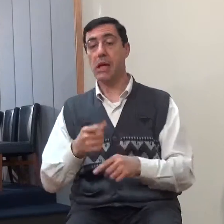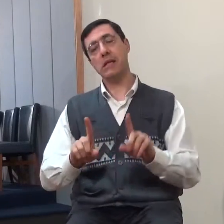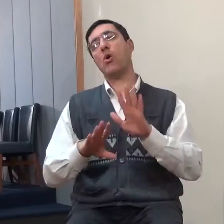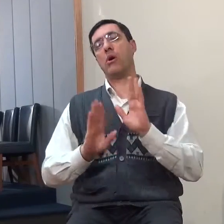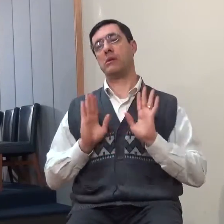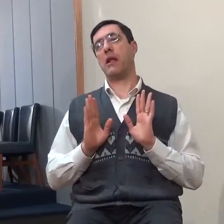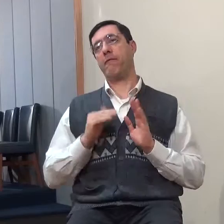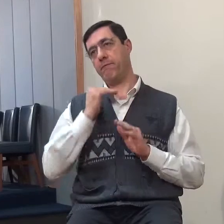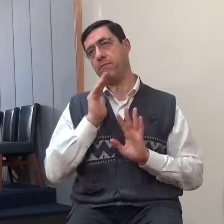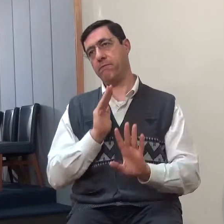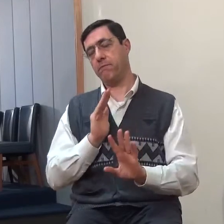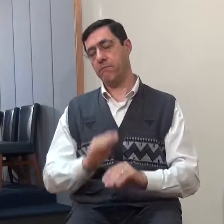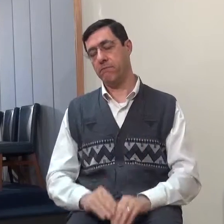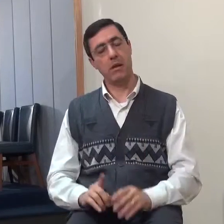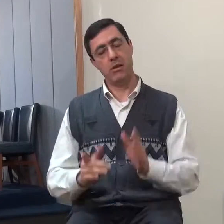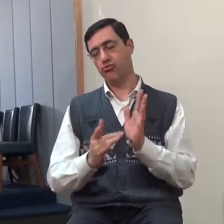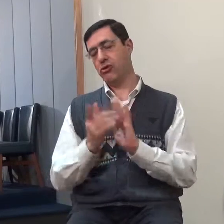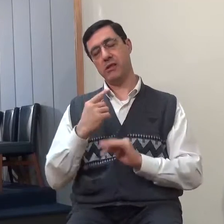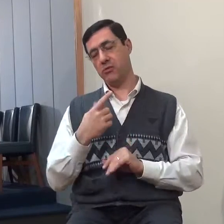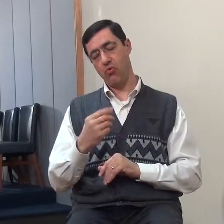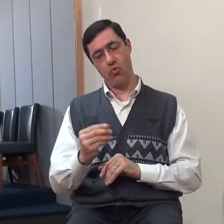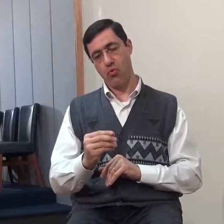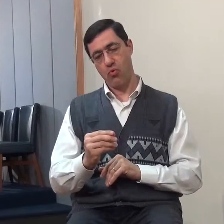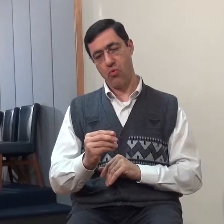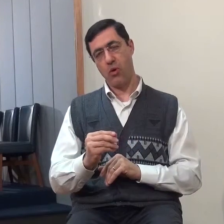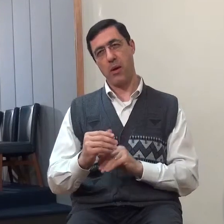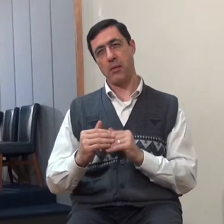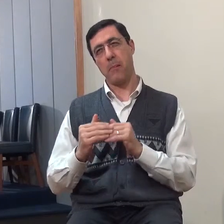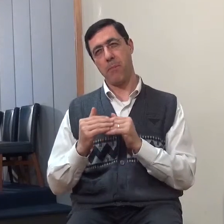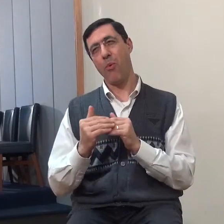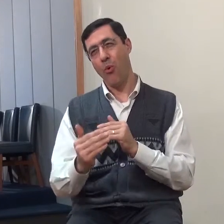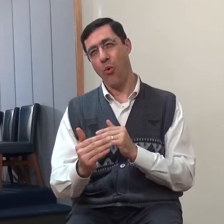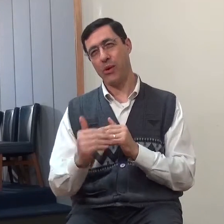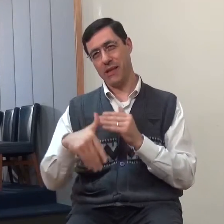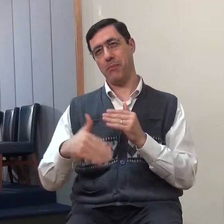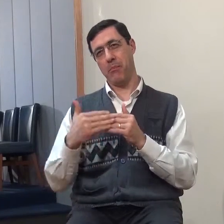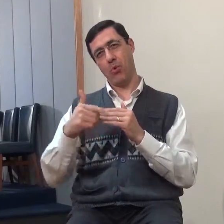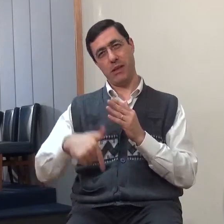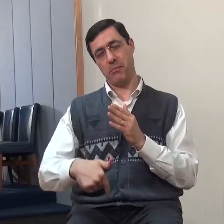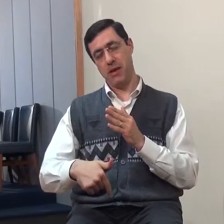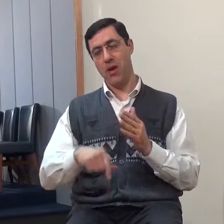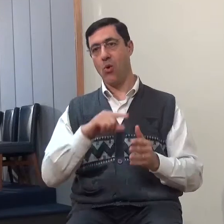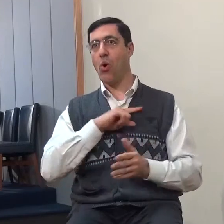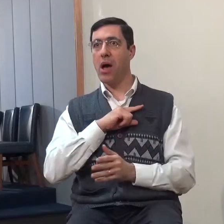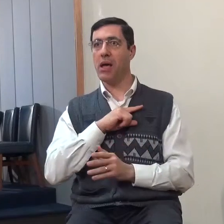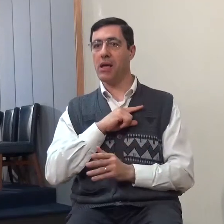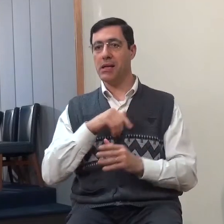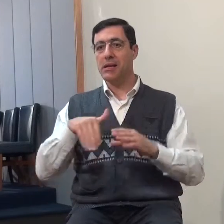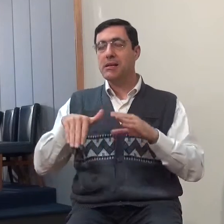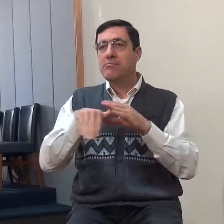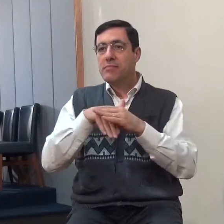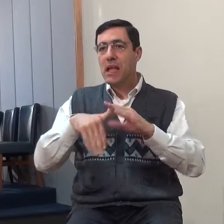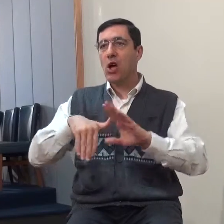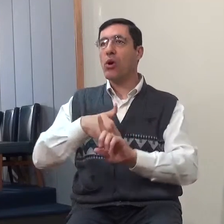It can't possibly be in the context, because the immediate context is that of a lamp, translated